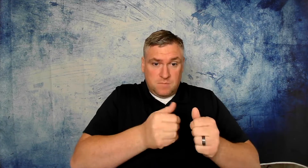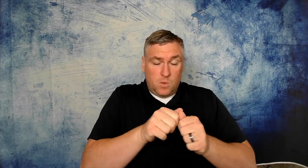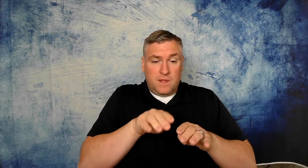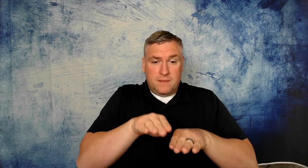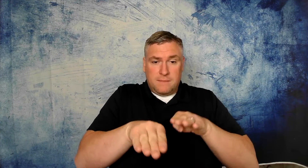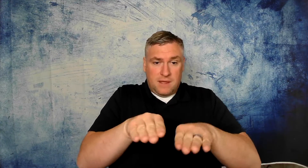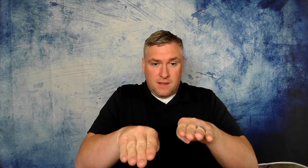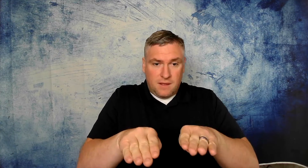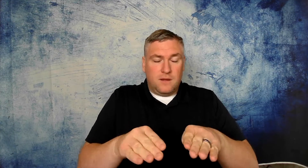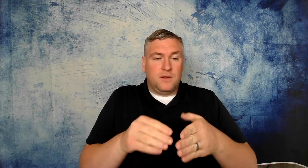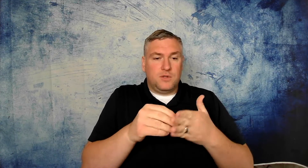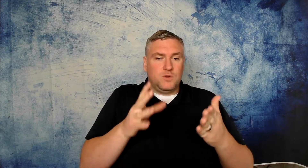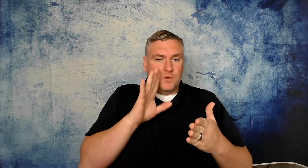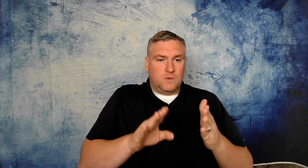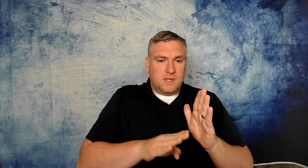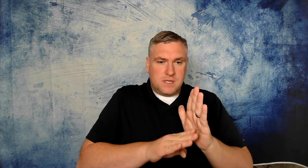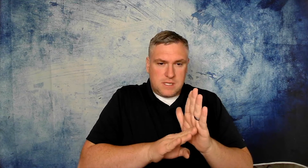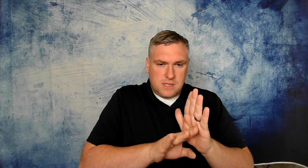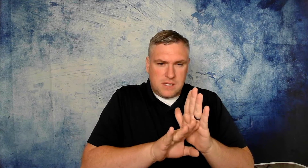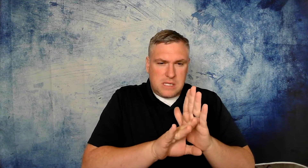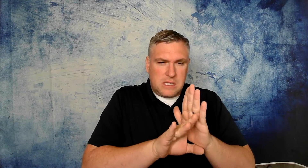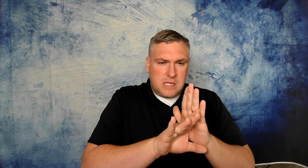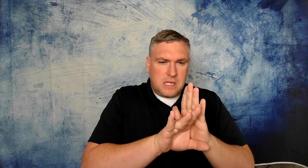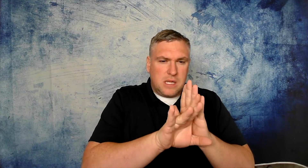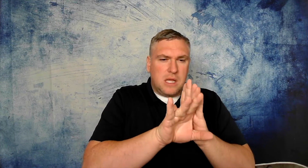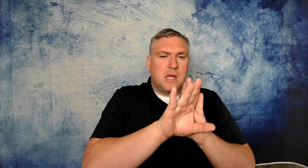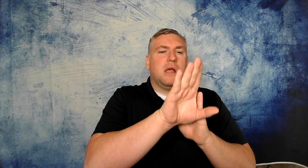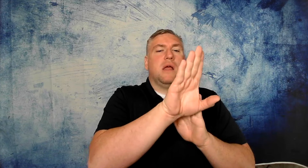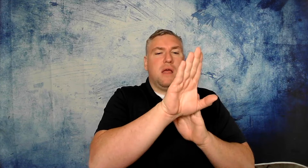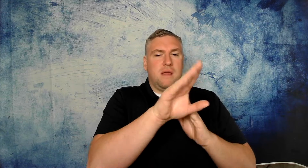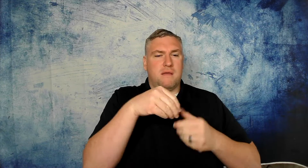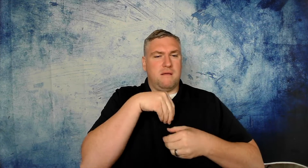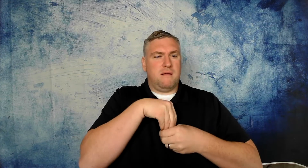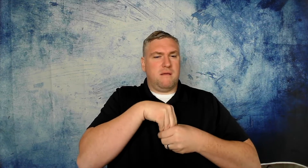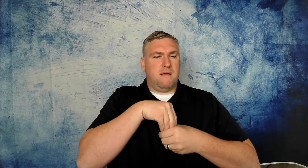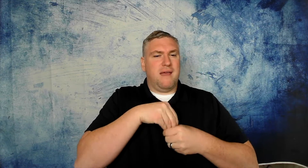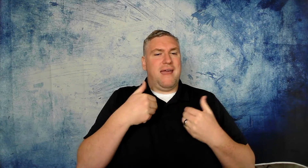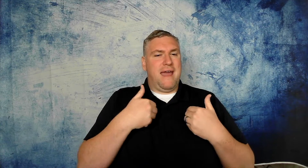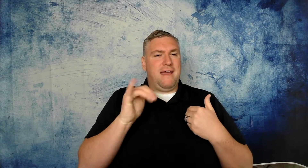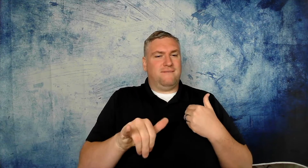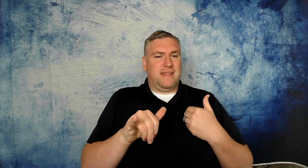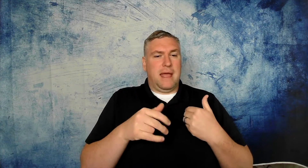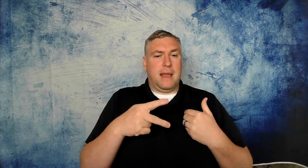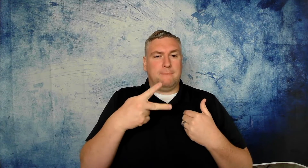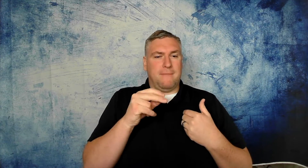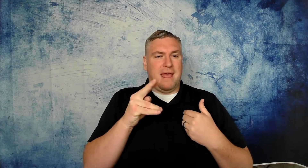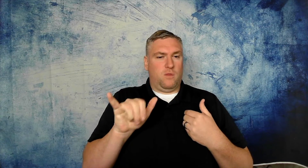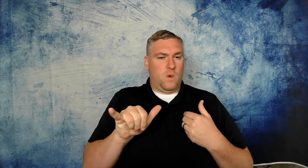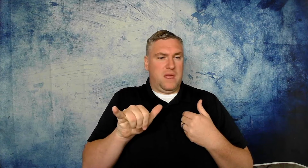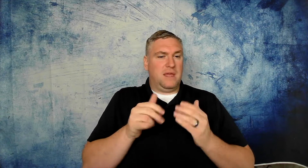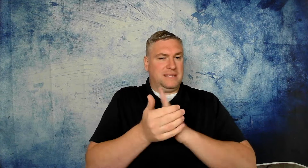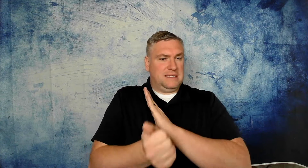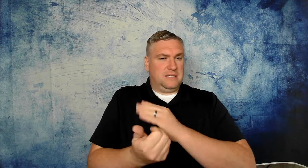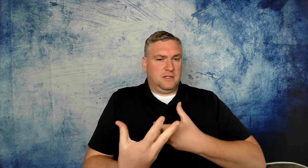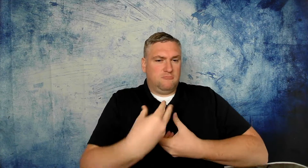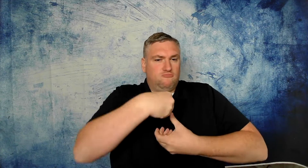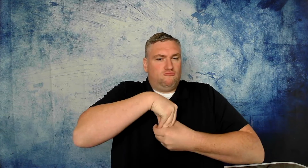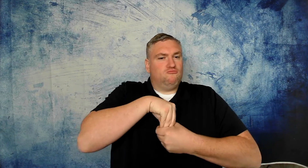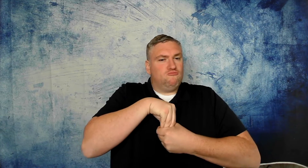And as we move along with those steps, students will develop over time internally those pathway skills.